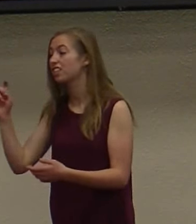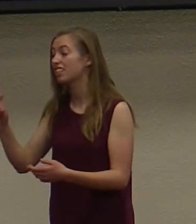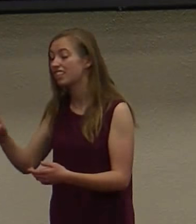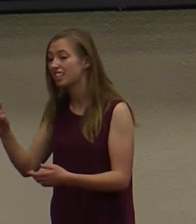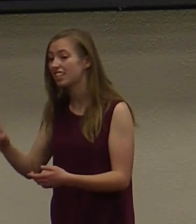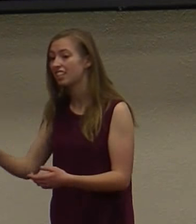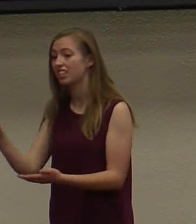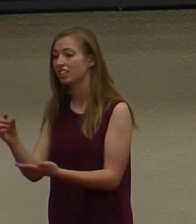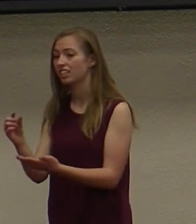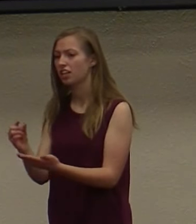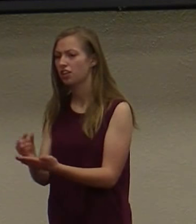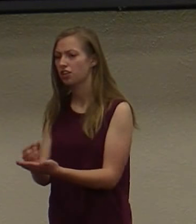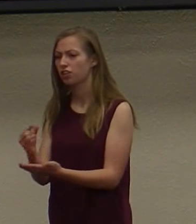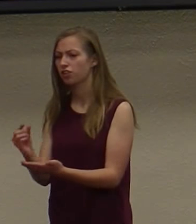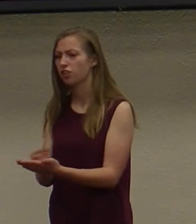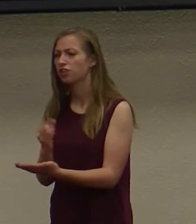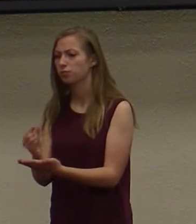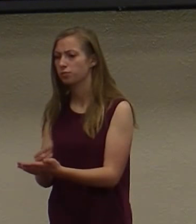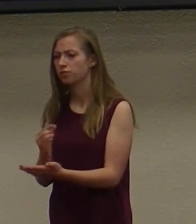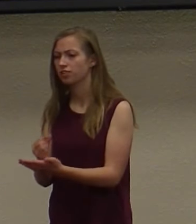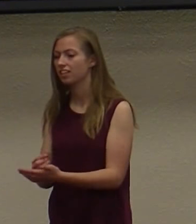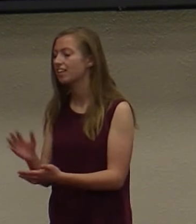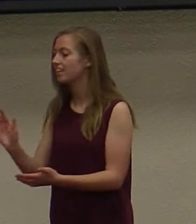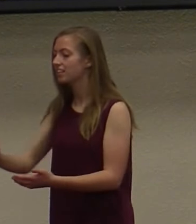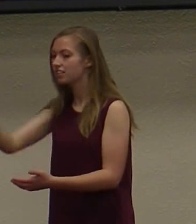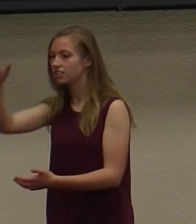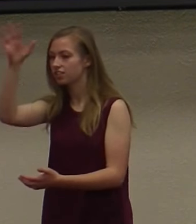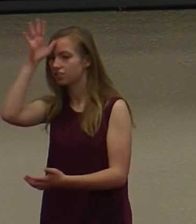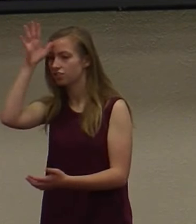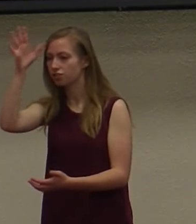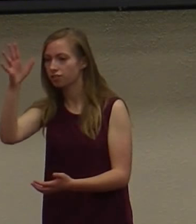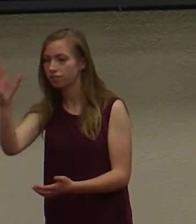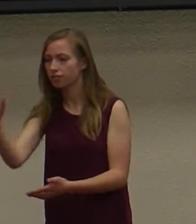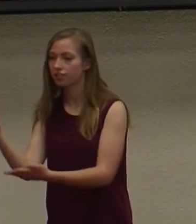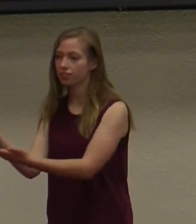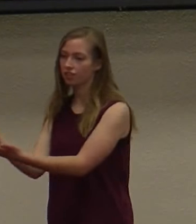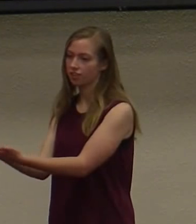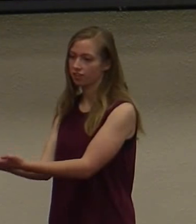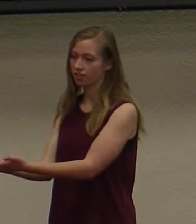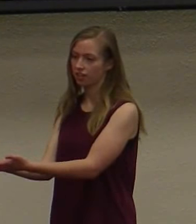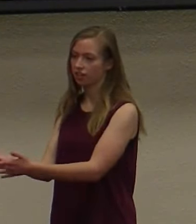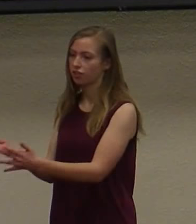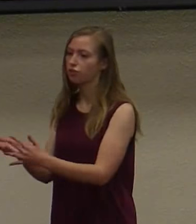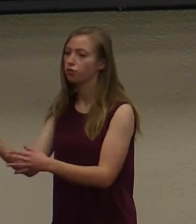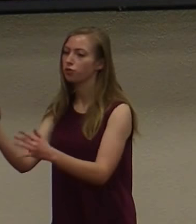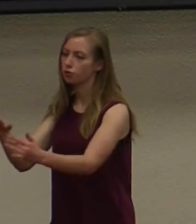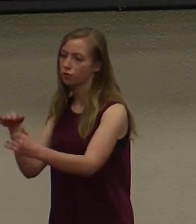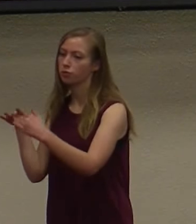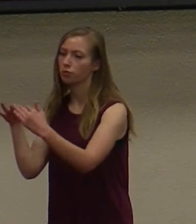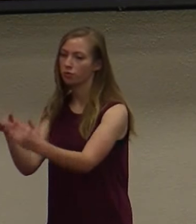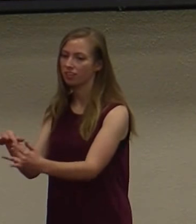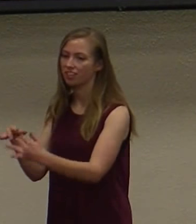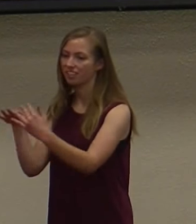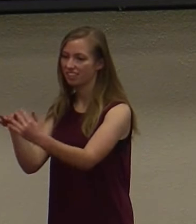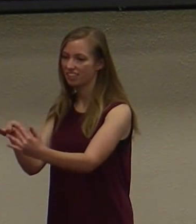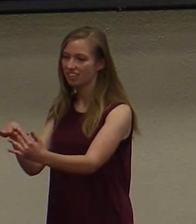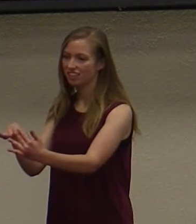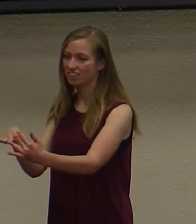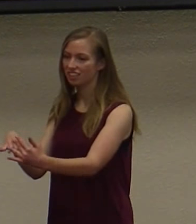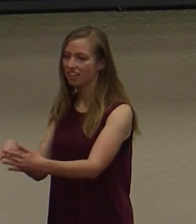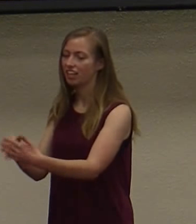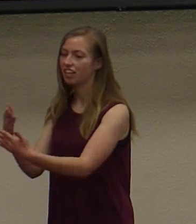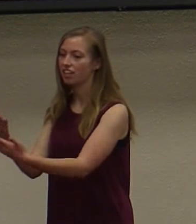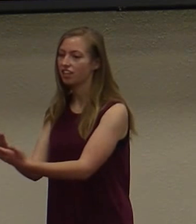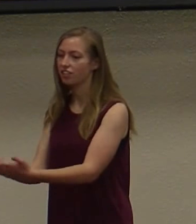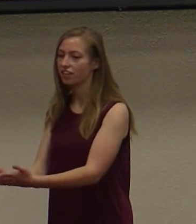gospel. His grandfather was there during the war. He stuck around during that time, and during